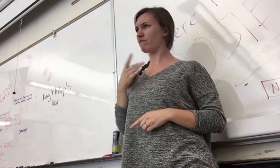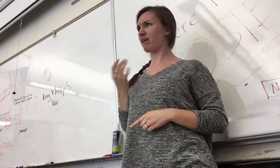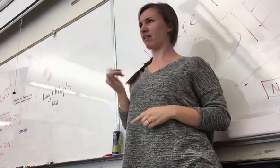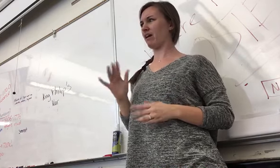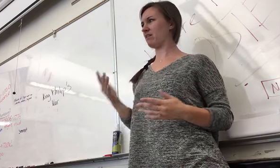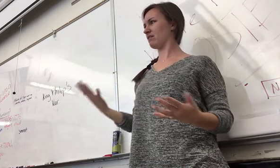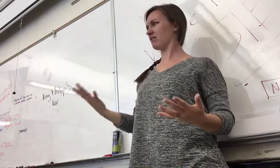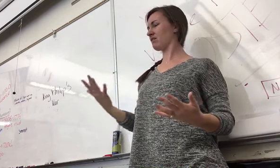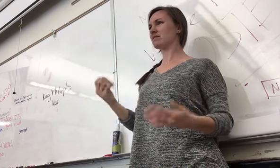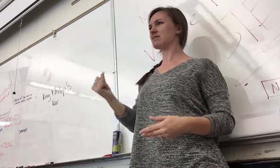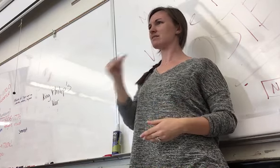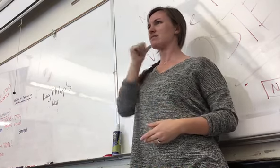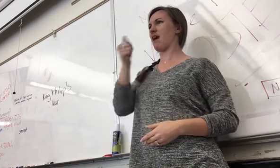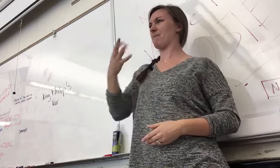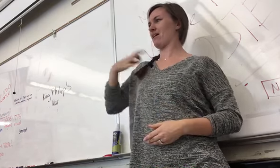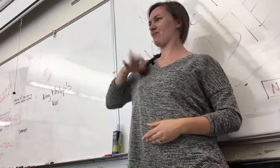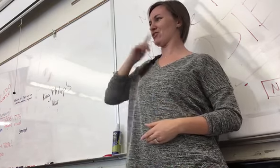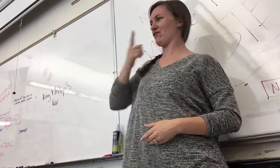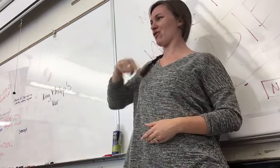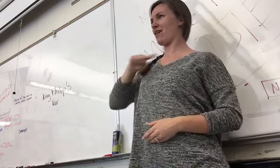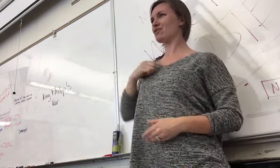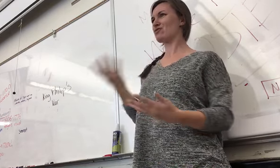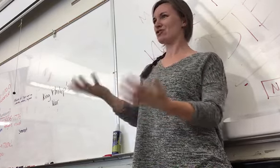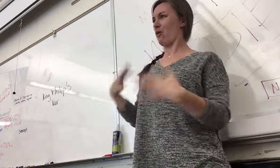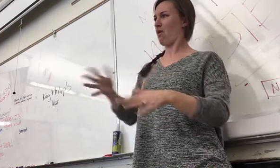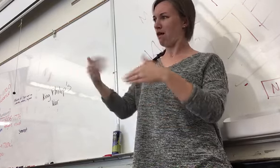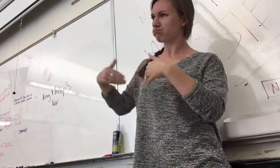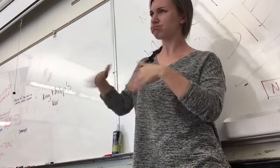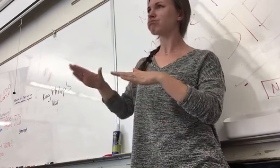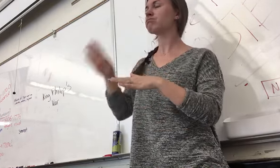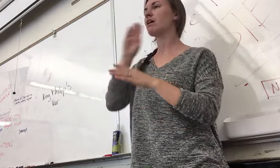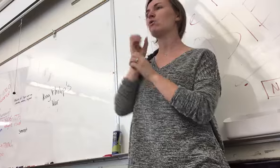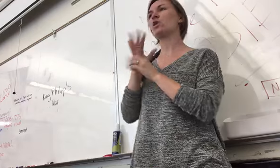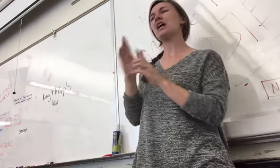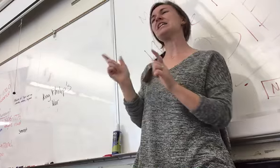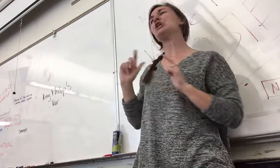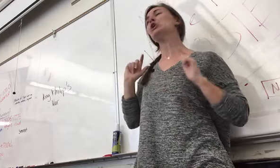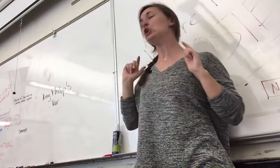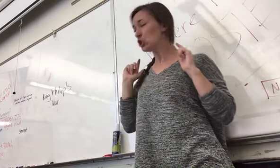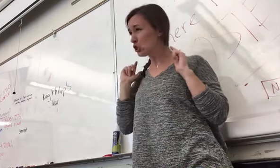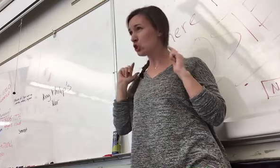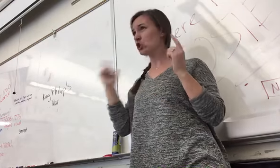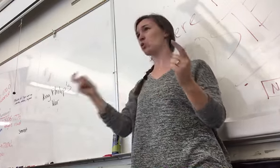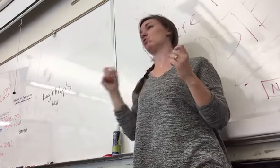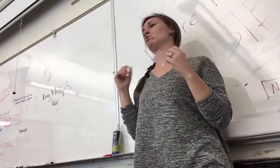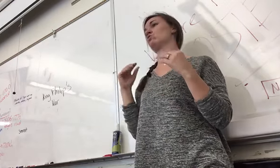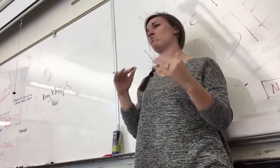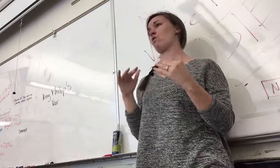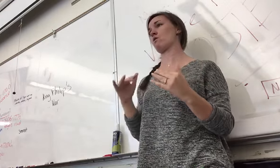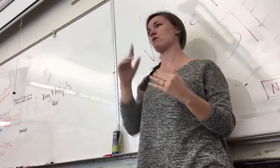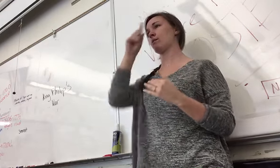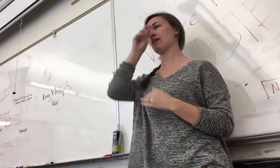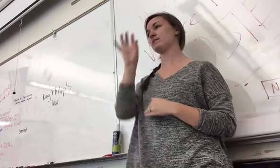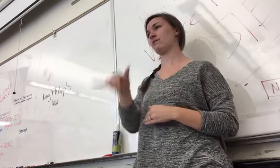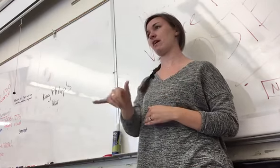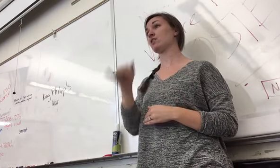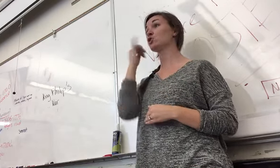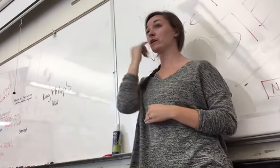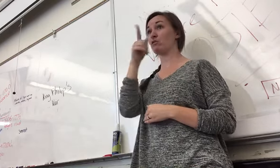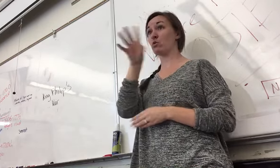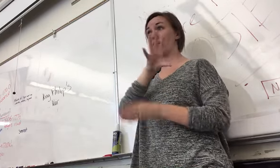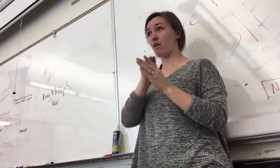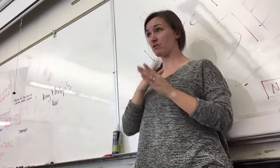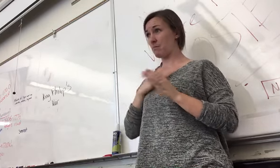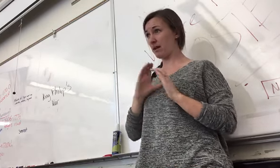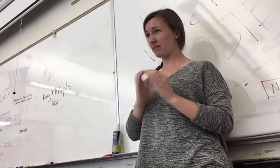to be good for us and we don't want this. And it's going to cause a massive war because of this. So if you were in my class, this